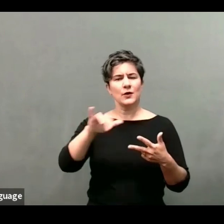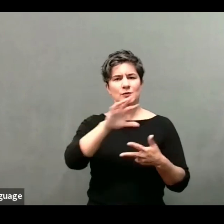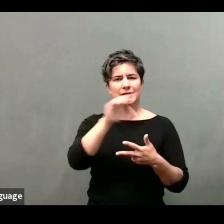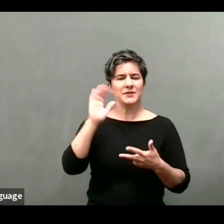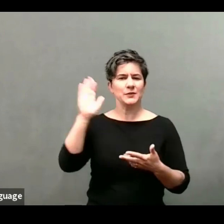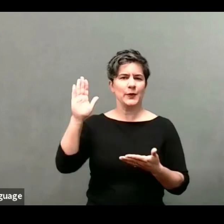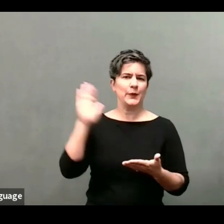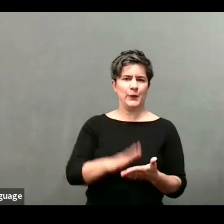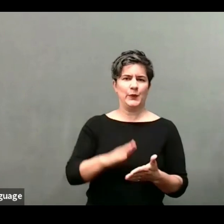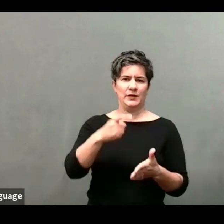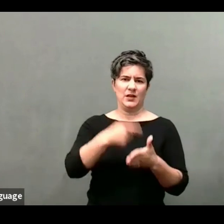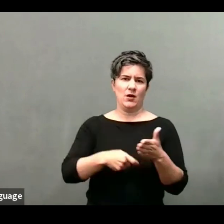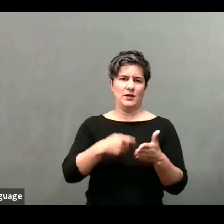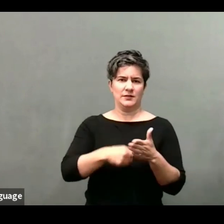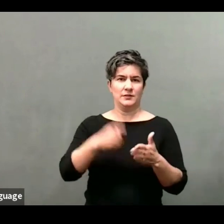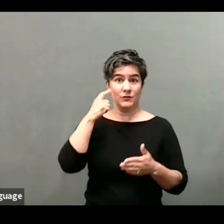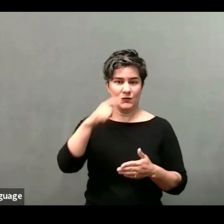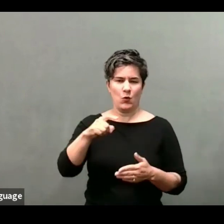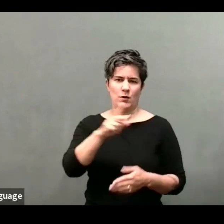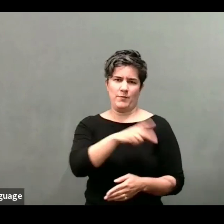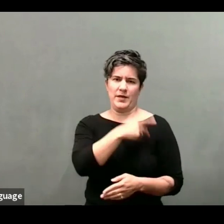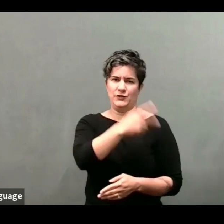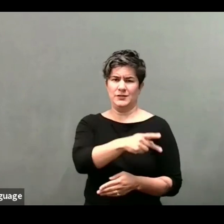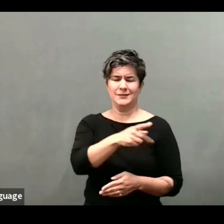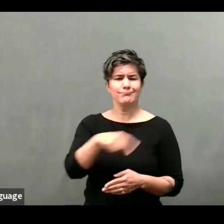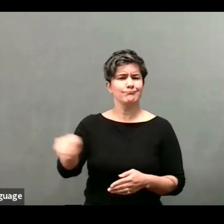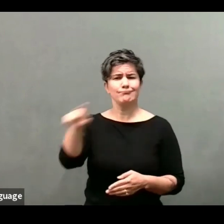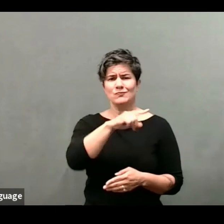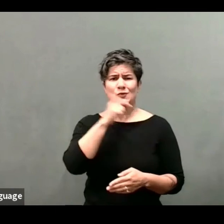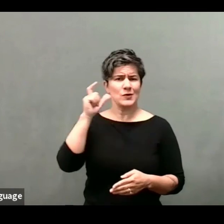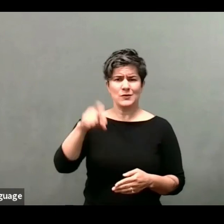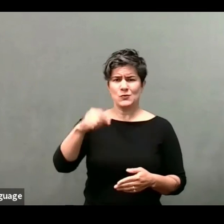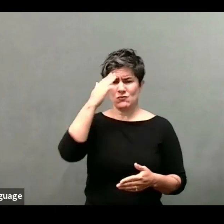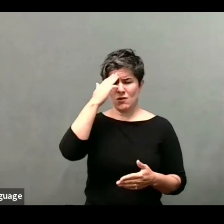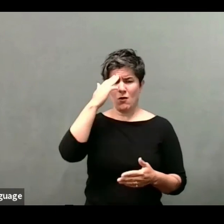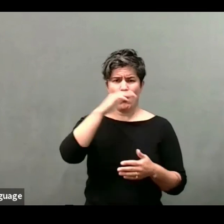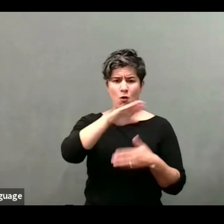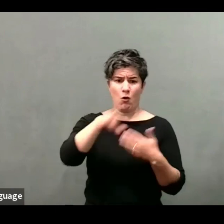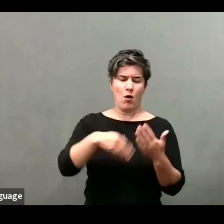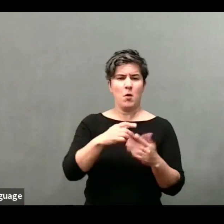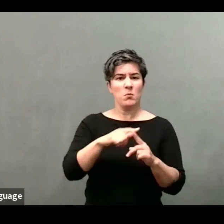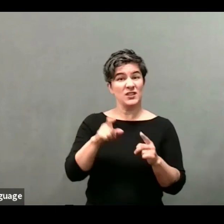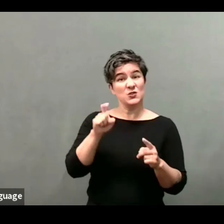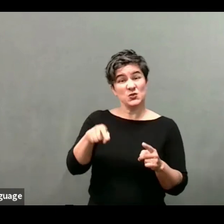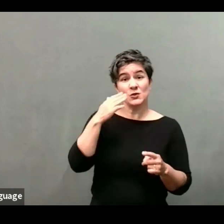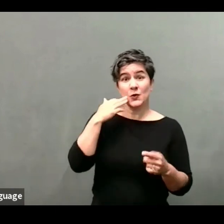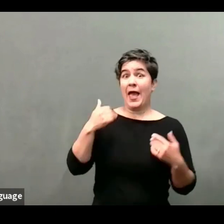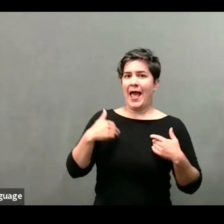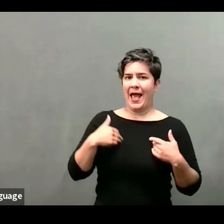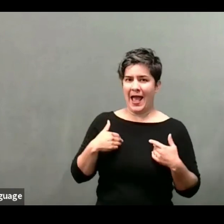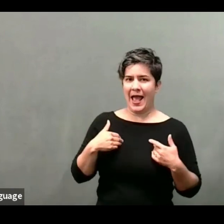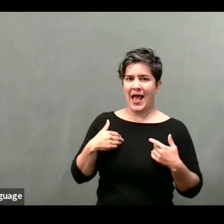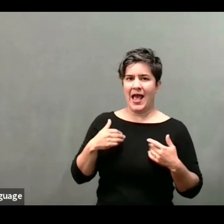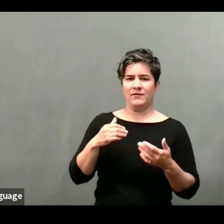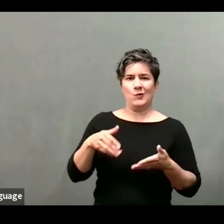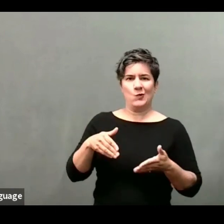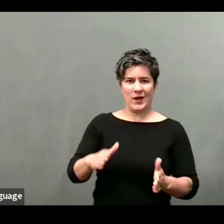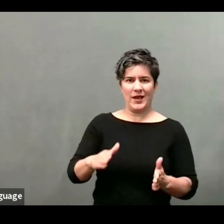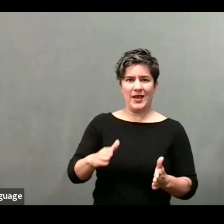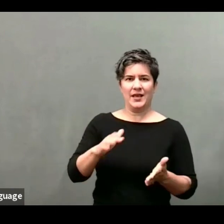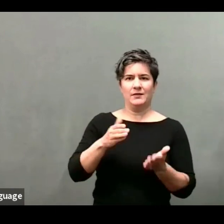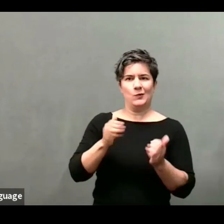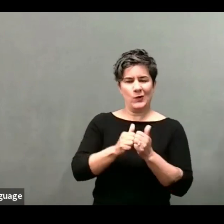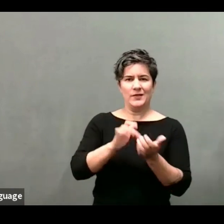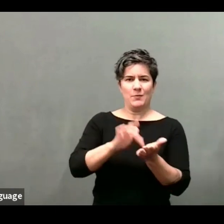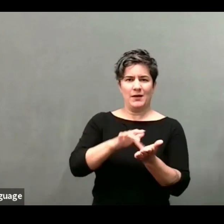patients. So you don't need to know all the details on that again, but I do want you to know that those exist, and